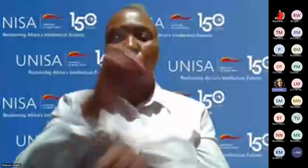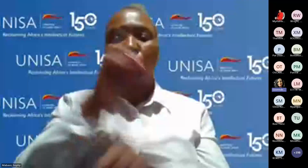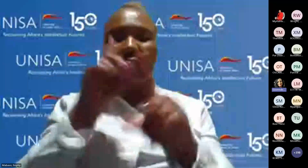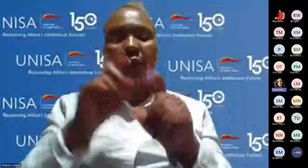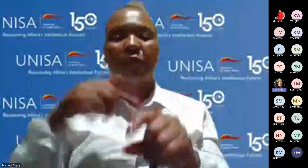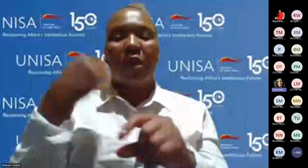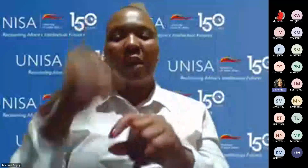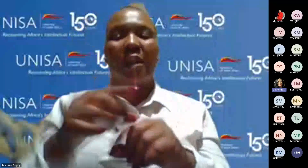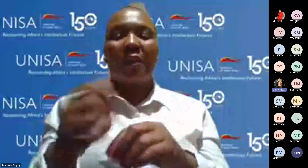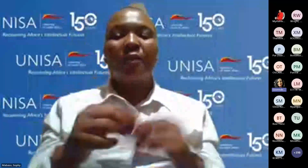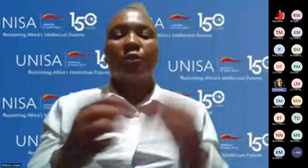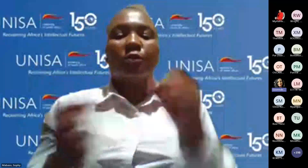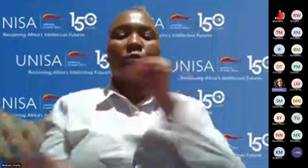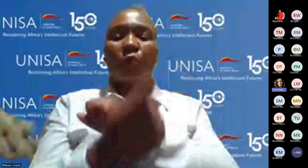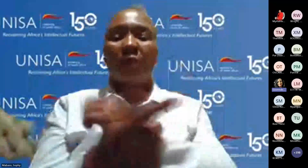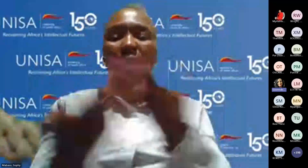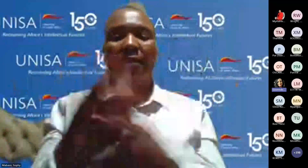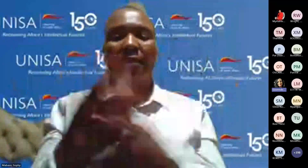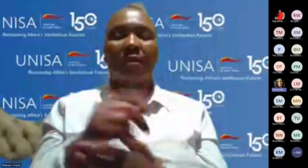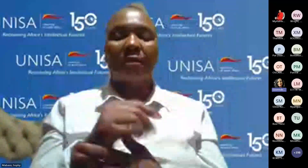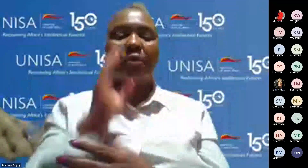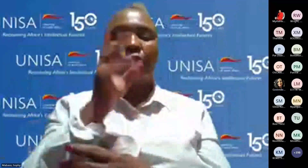the next webinar. That's